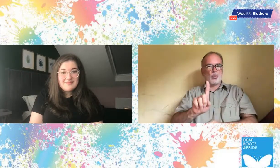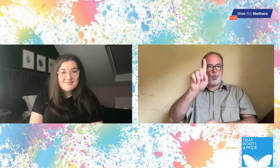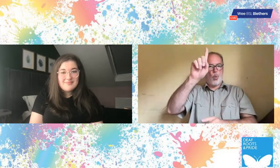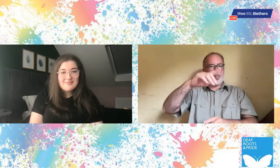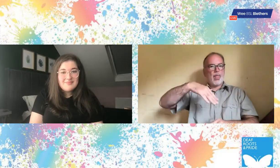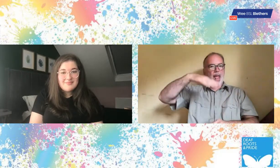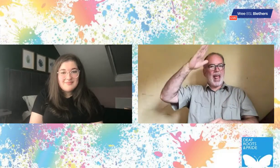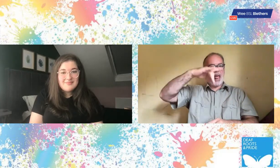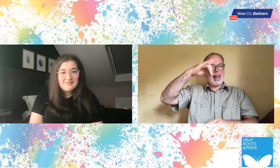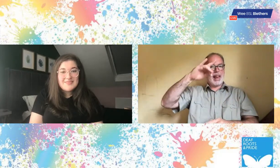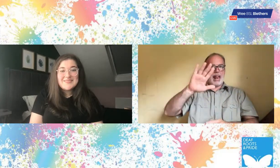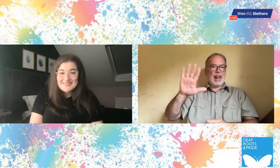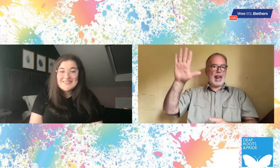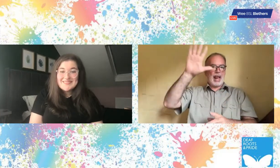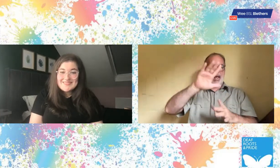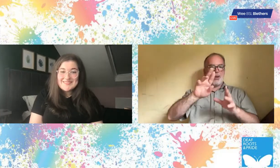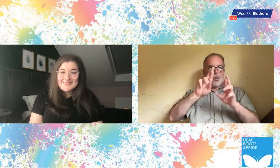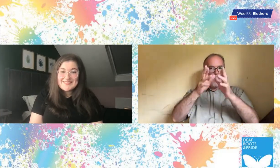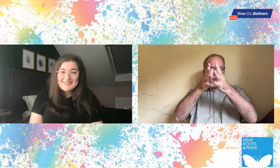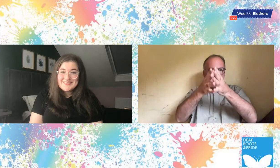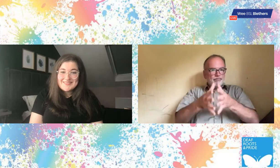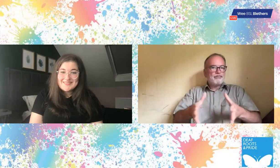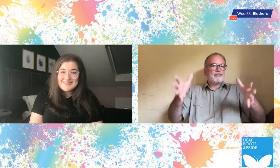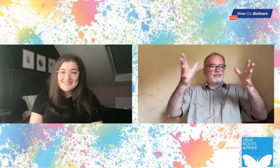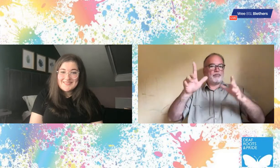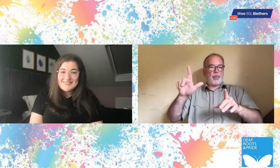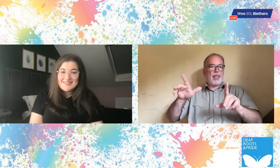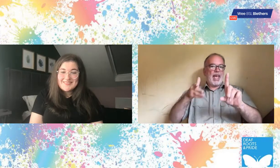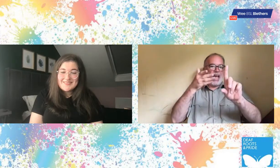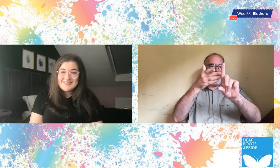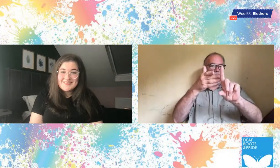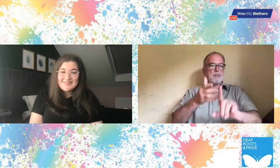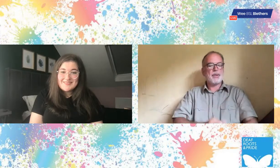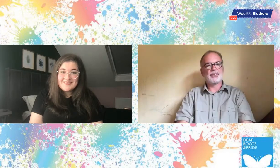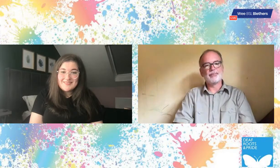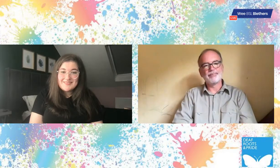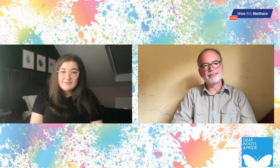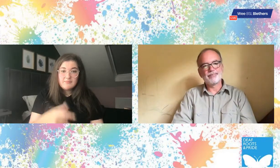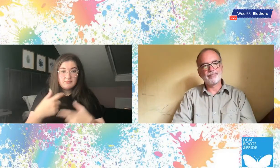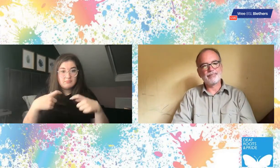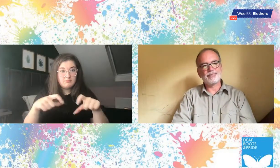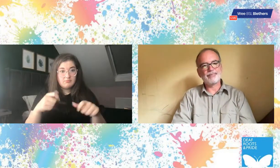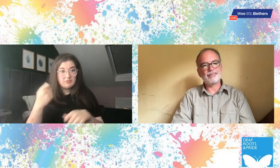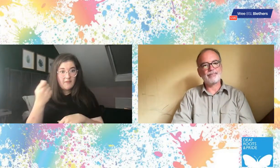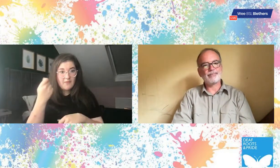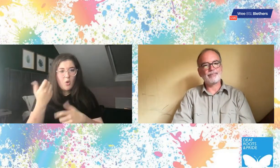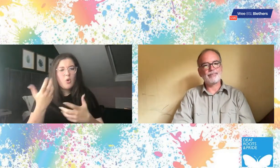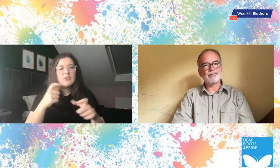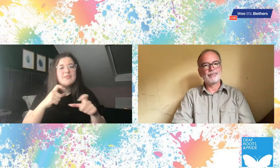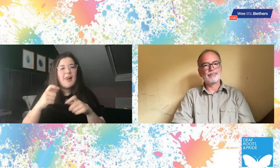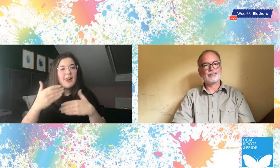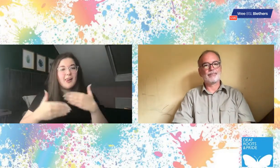them into the wild, into the Northern Highlands, in order to boost the local population. That's the